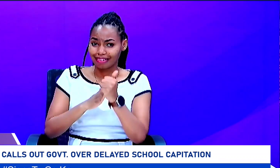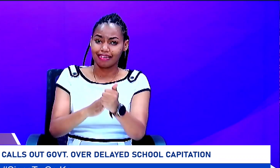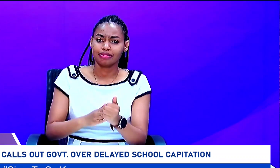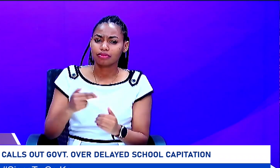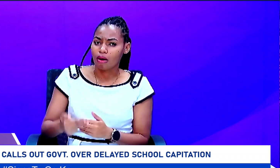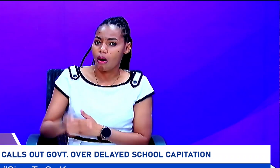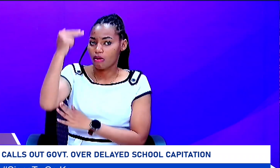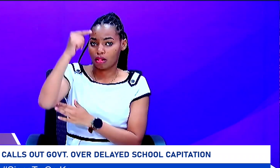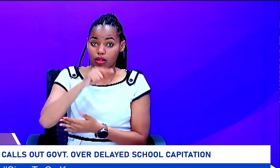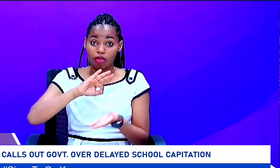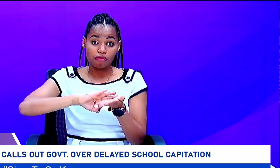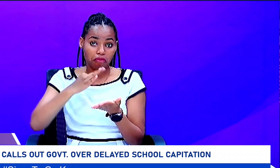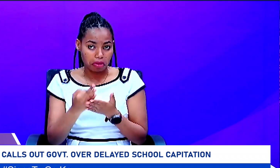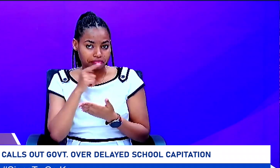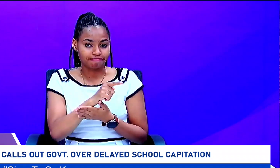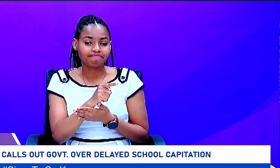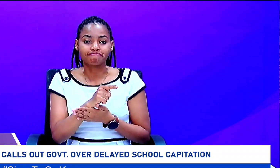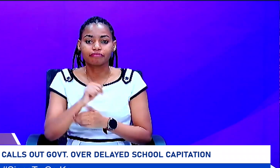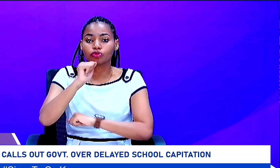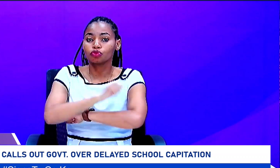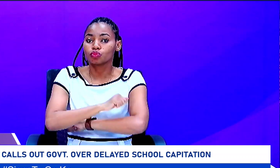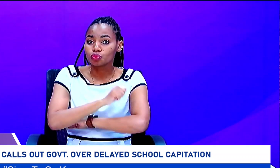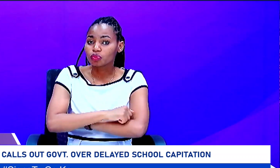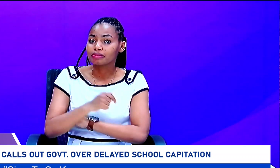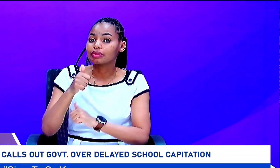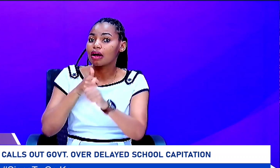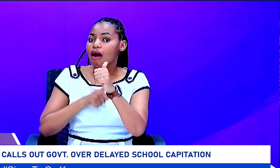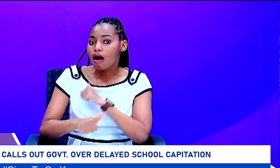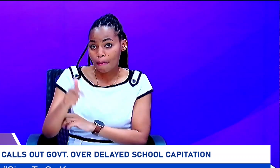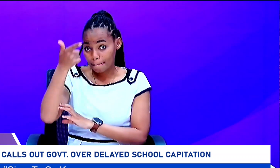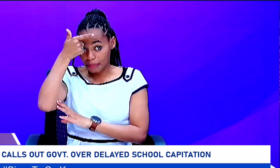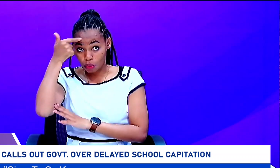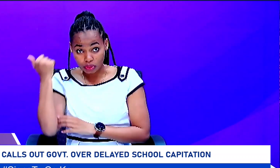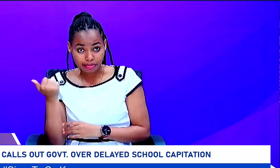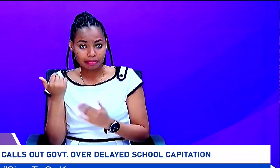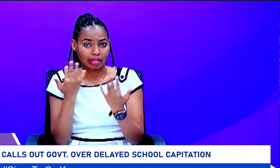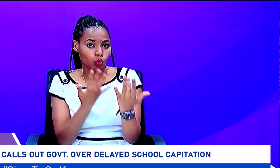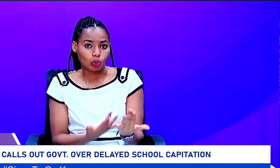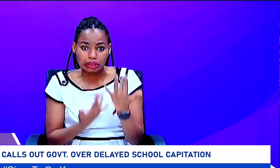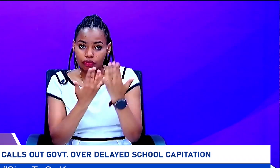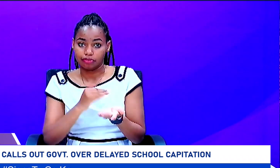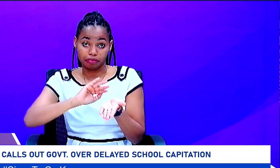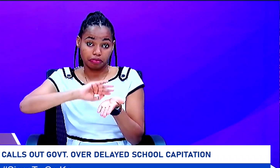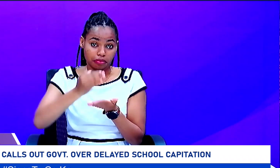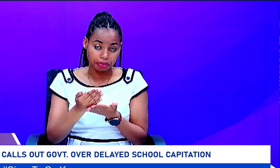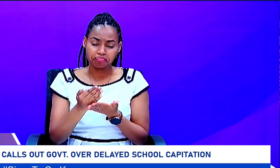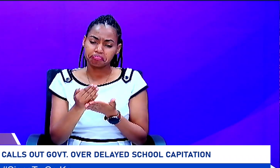The church leaders highlighted the financial strain schools are under due to delayed